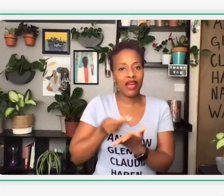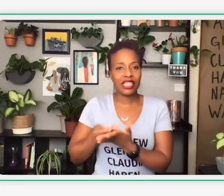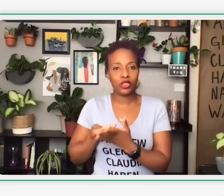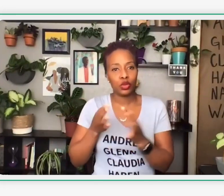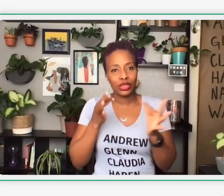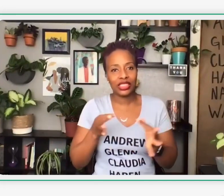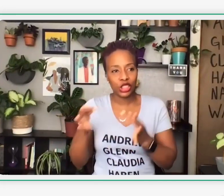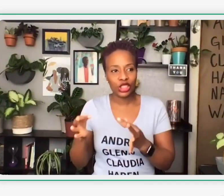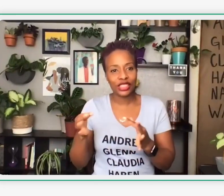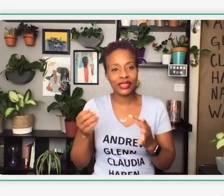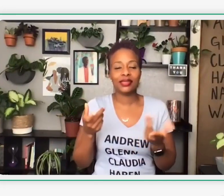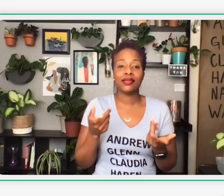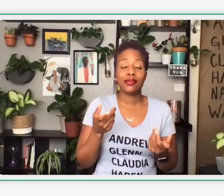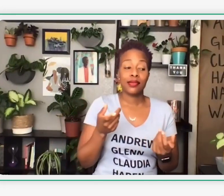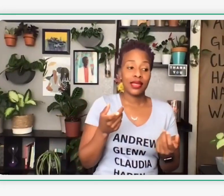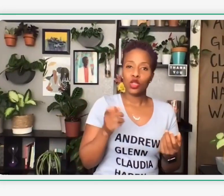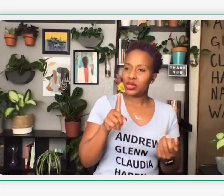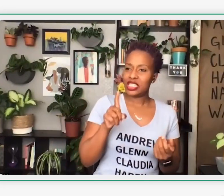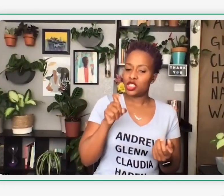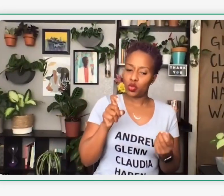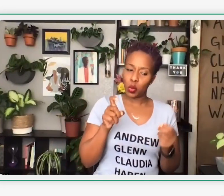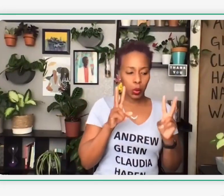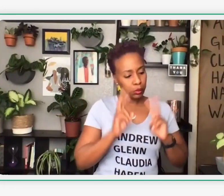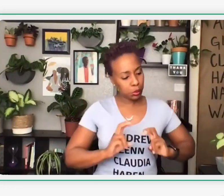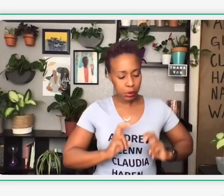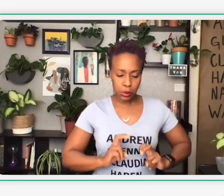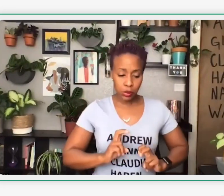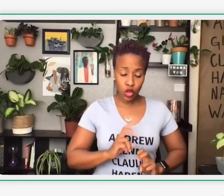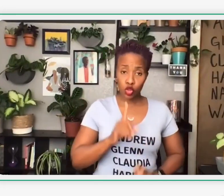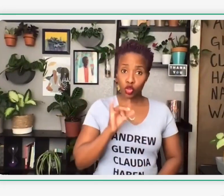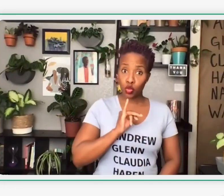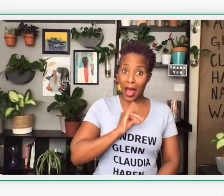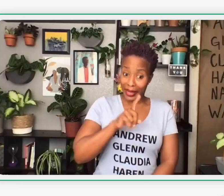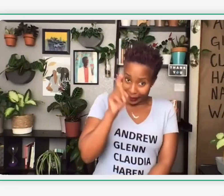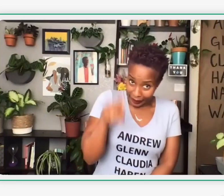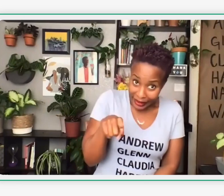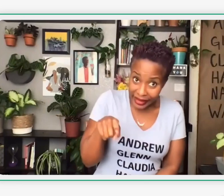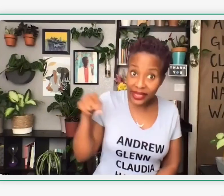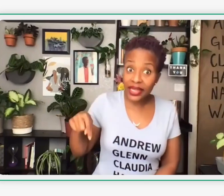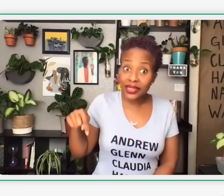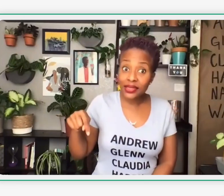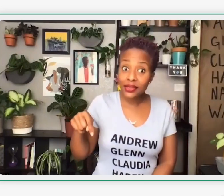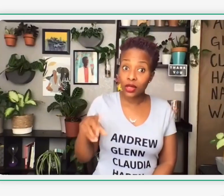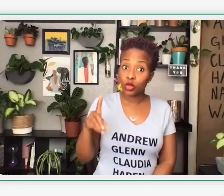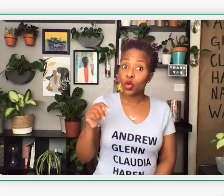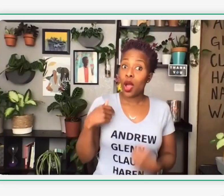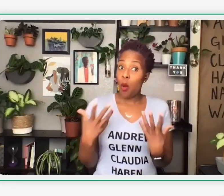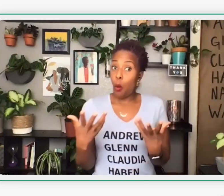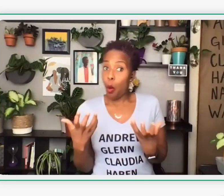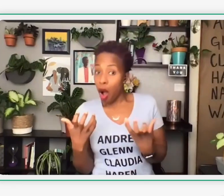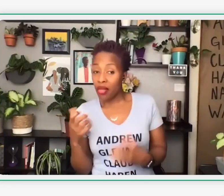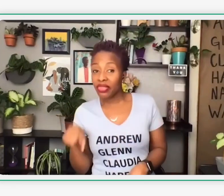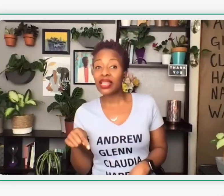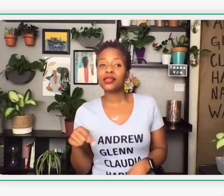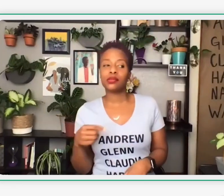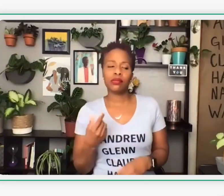Making wise financial decisions is also imperative. It's important to really ask yourself, do I